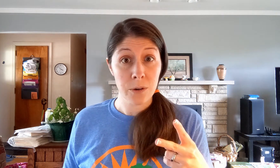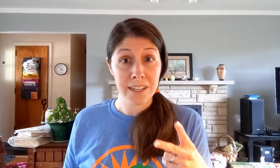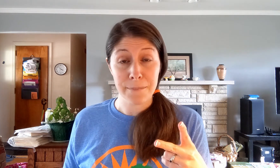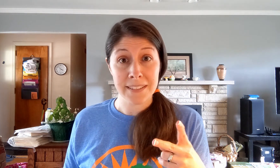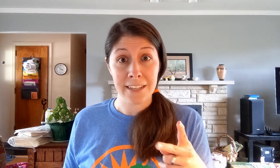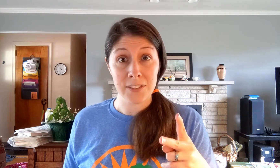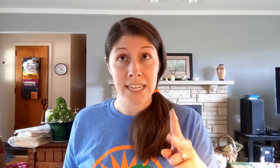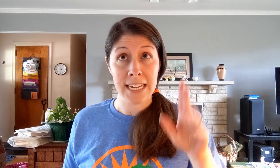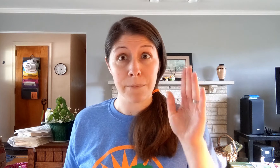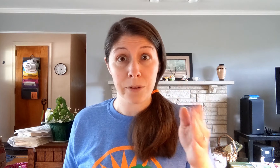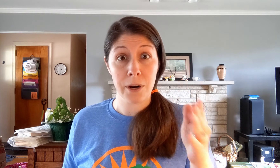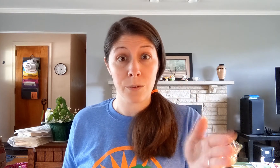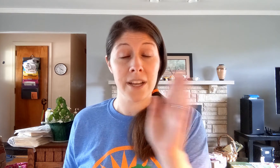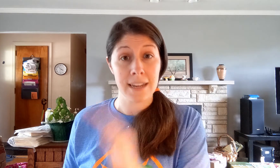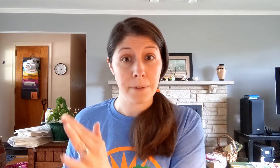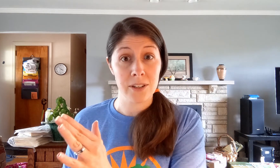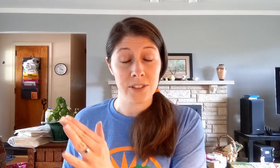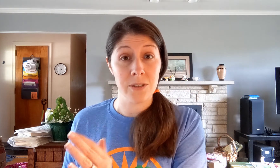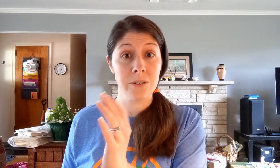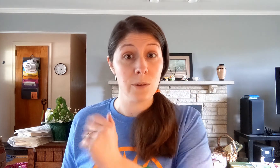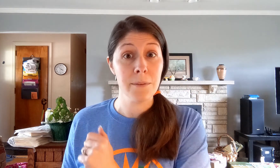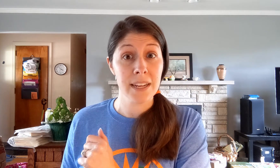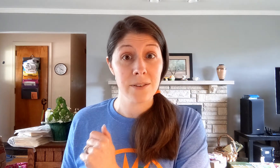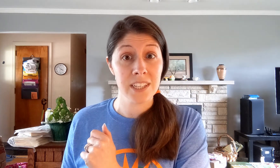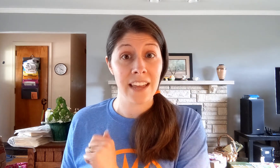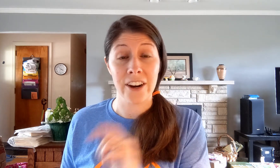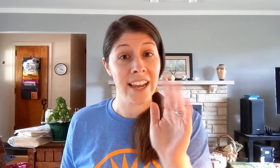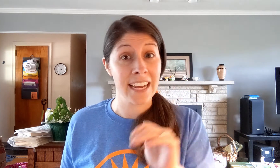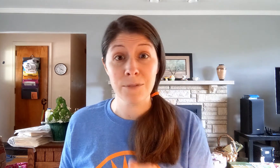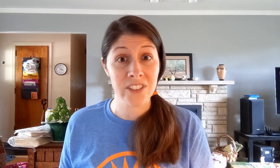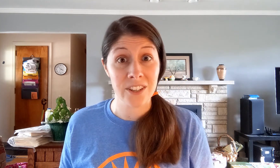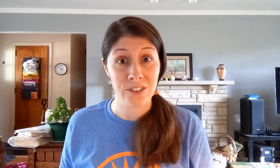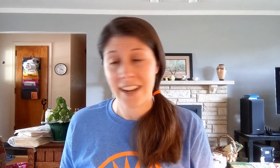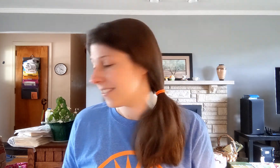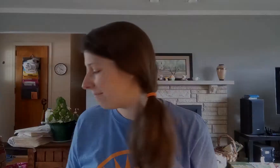recording of myself singing both part 1 and part 2. So I'm going to play those together, and I'm just going to direct.